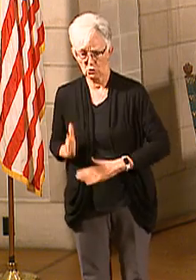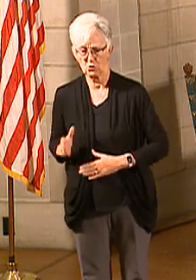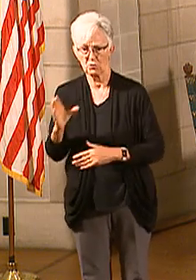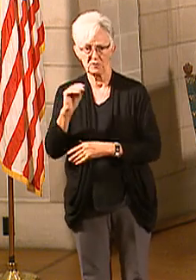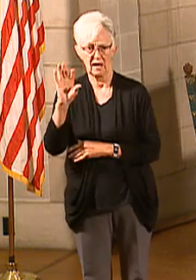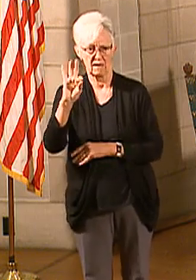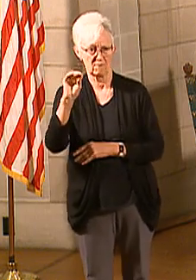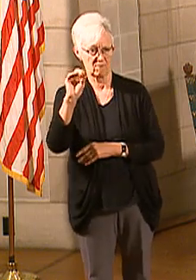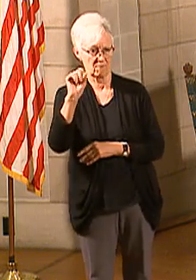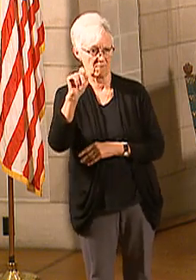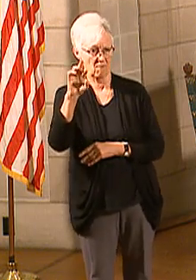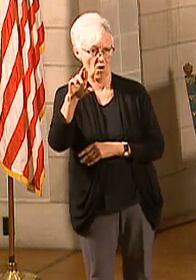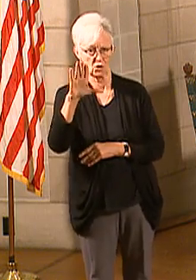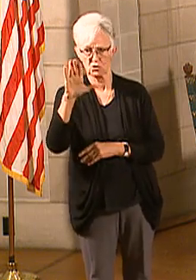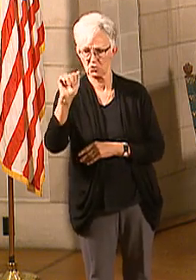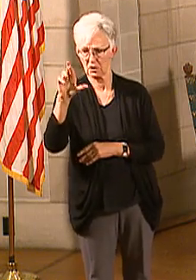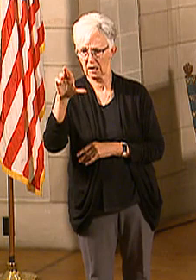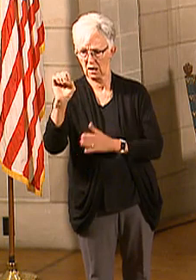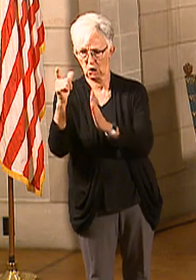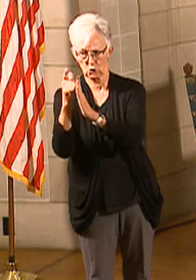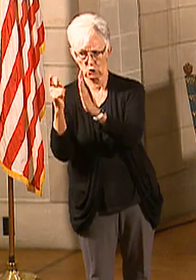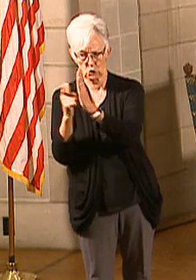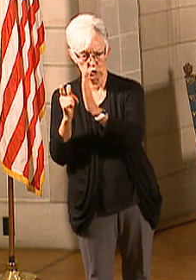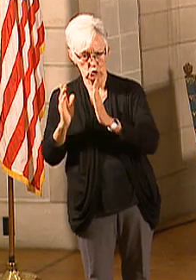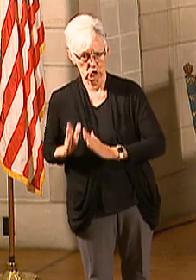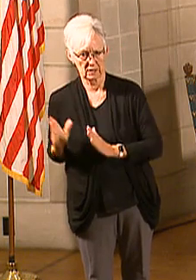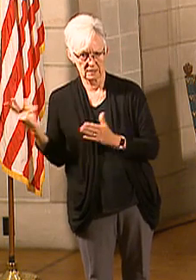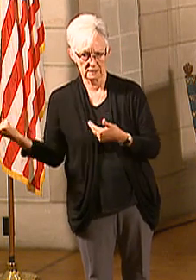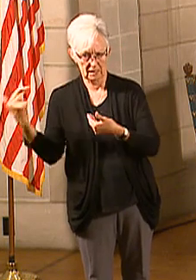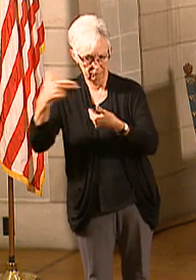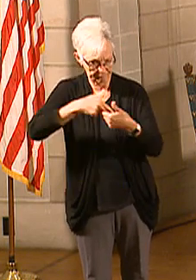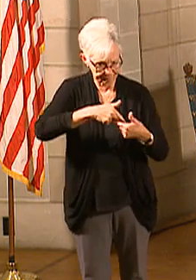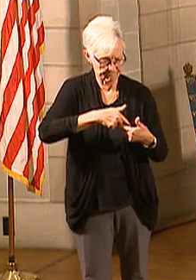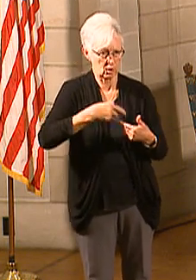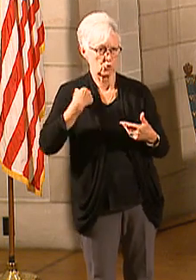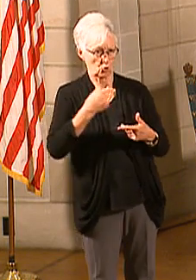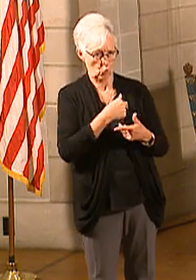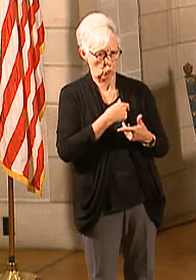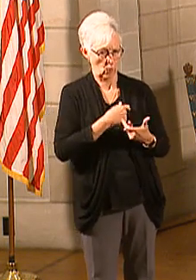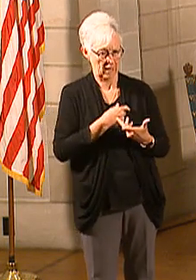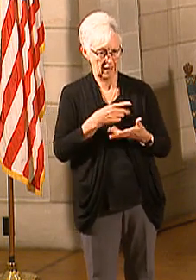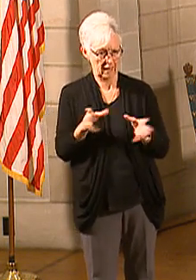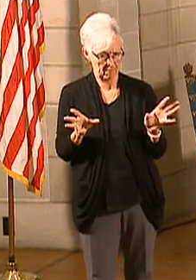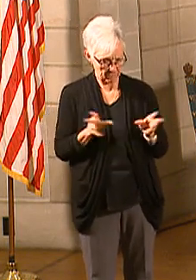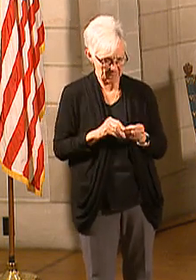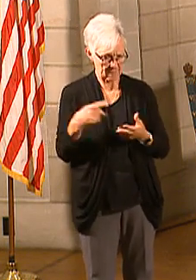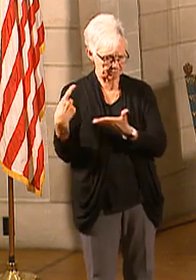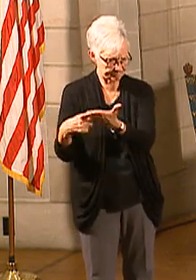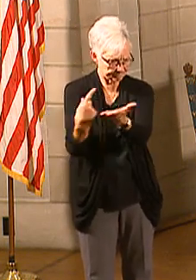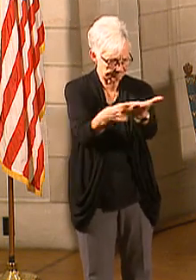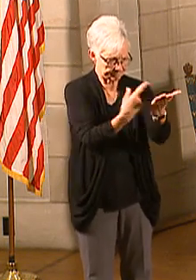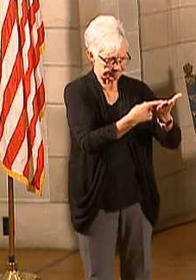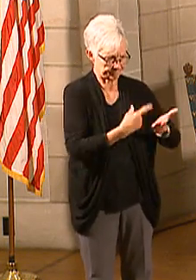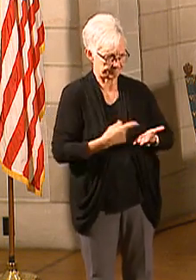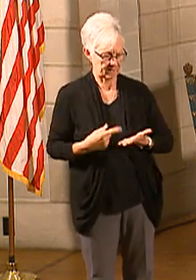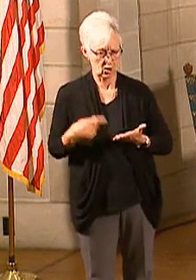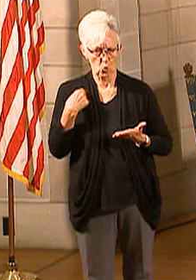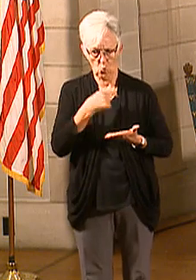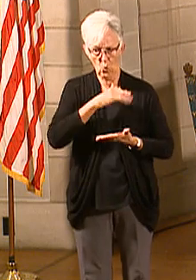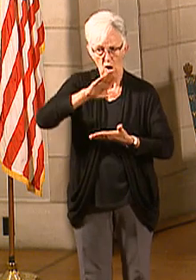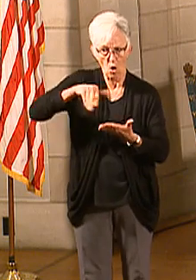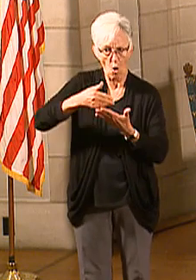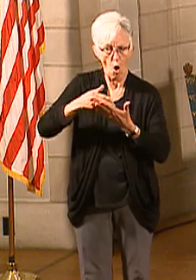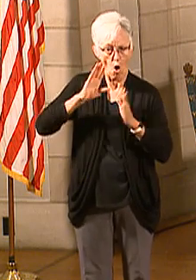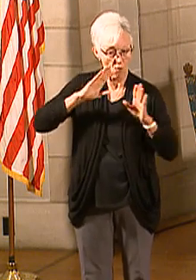table. Every case was successfully staffed, and we were really looking at, are the family and children continuing